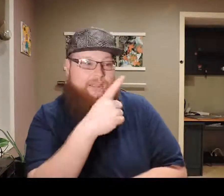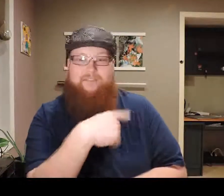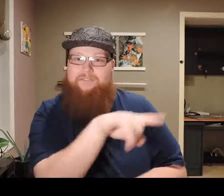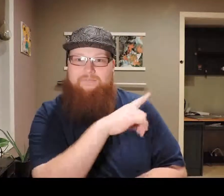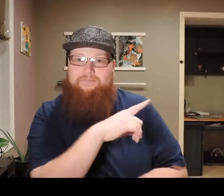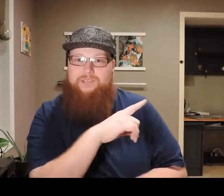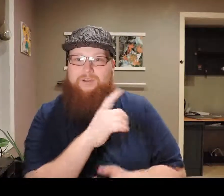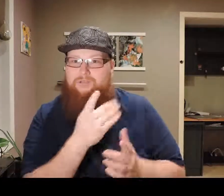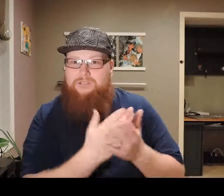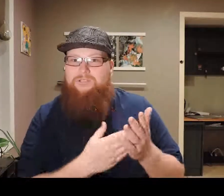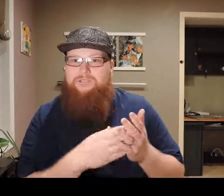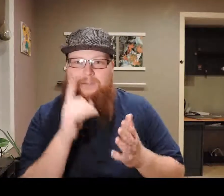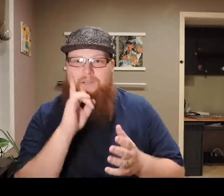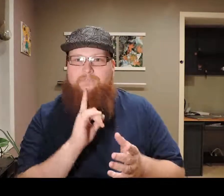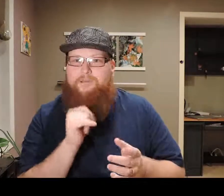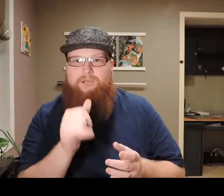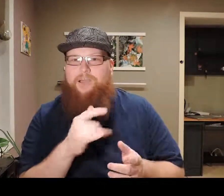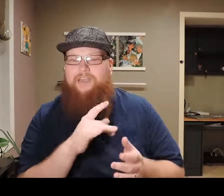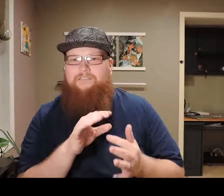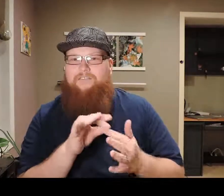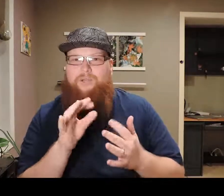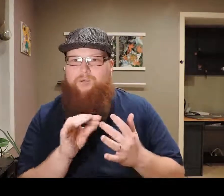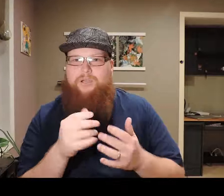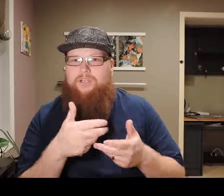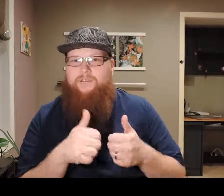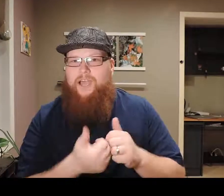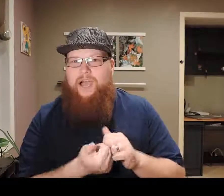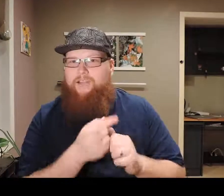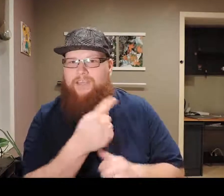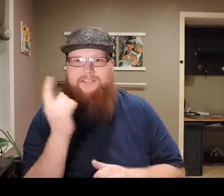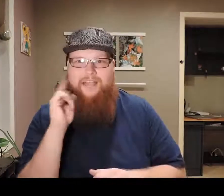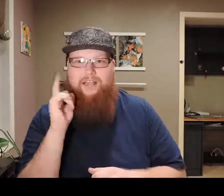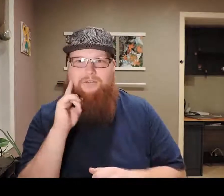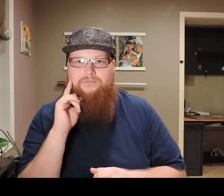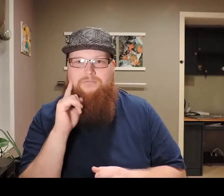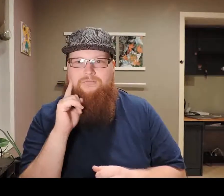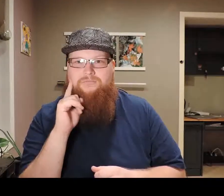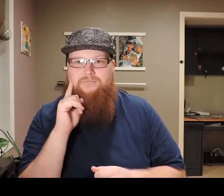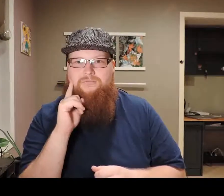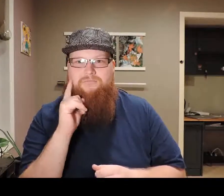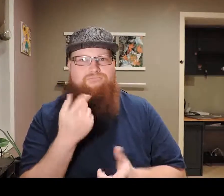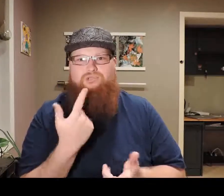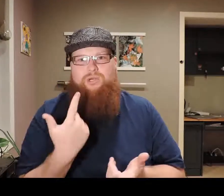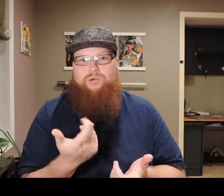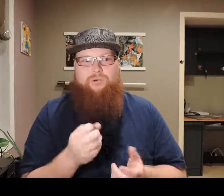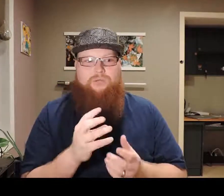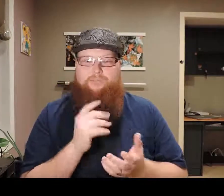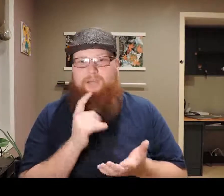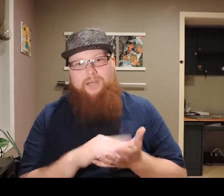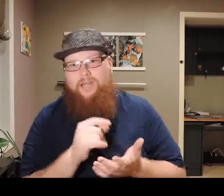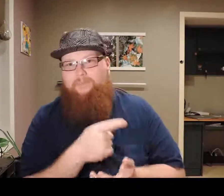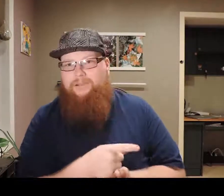but, some deaf people don't have the choice of how they sound, so I'm not going to copy